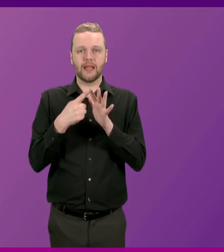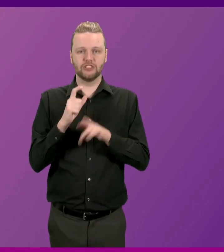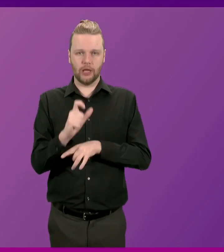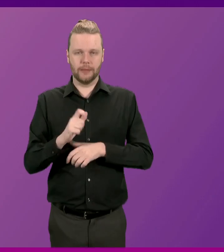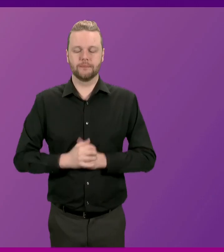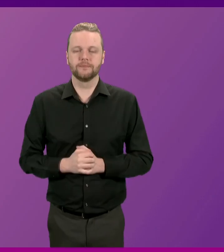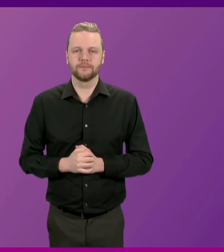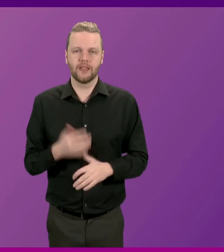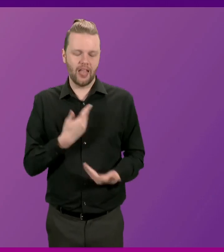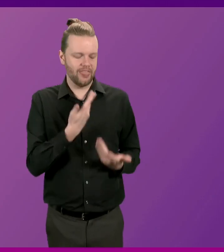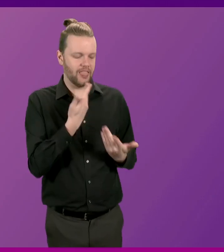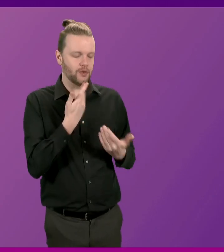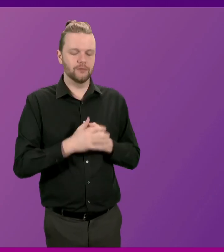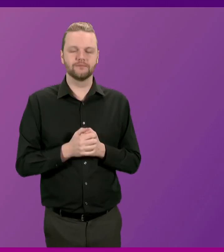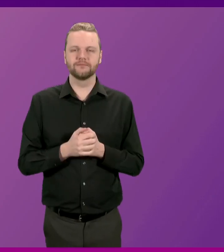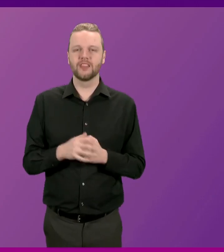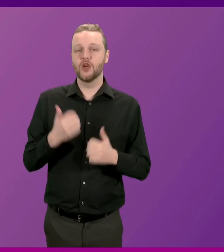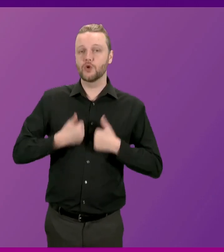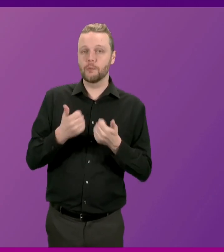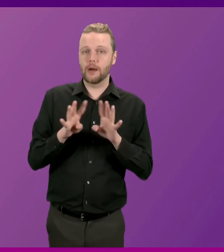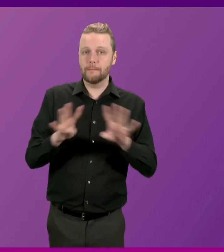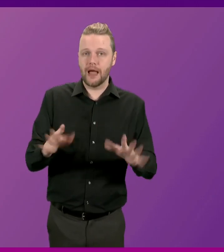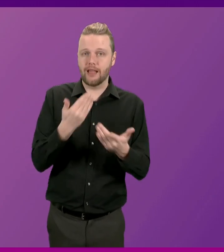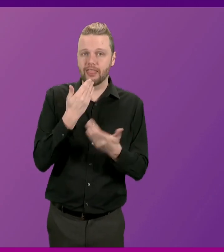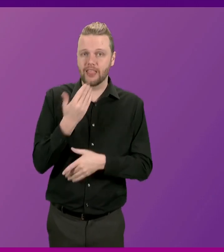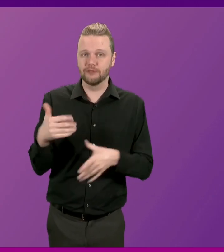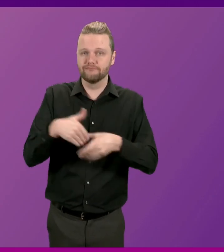very much, Convener, and good morning to the panel. Thank you for being with us this morning.